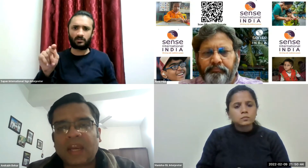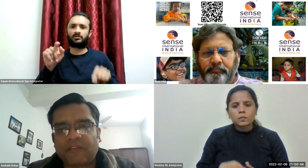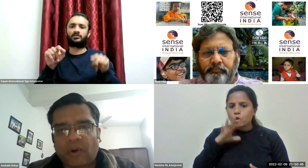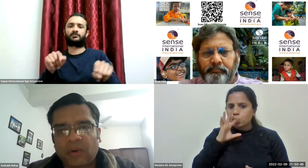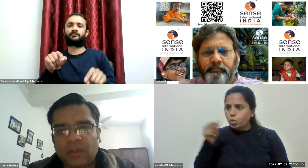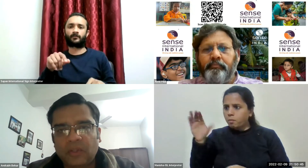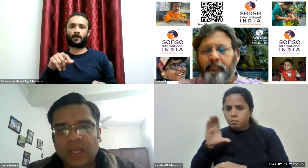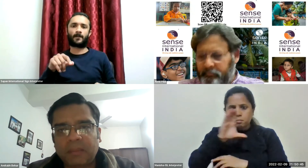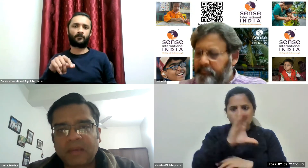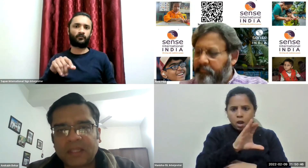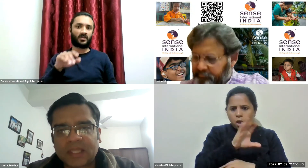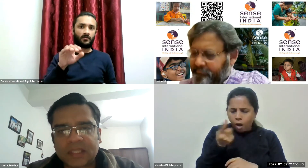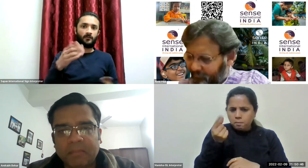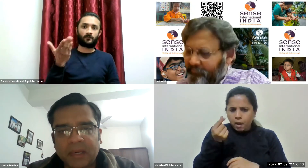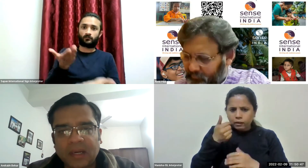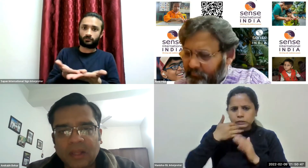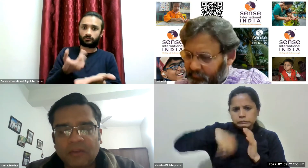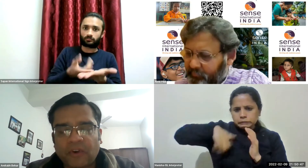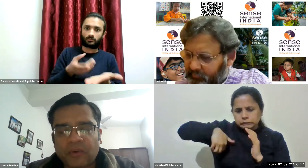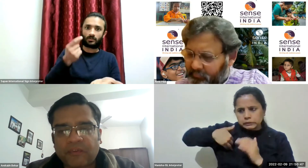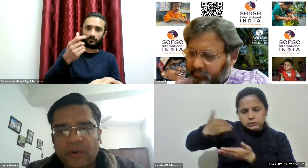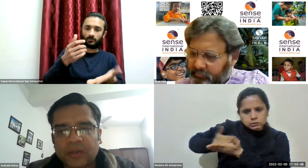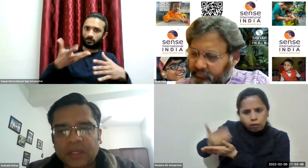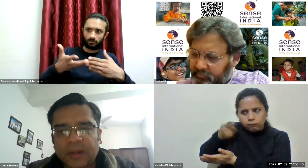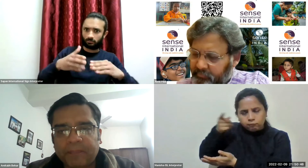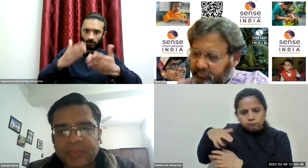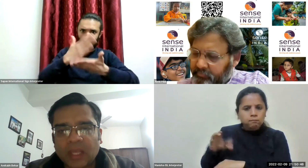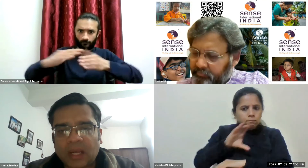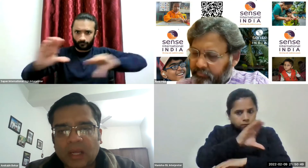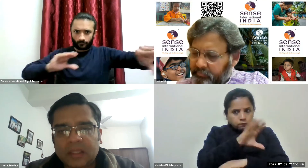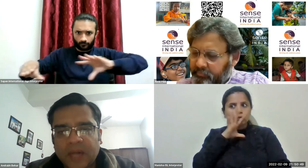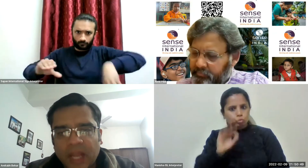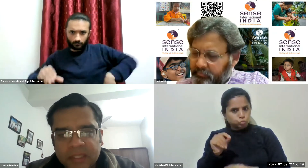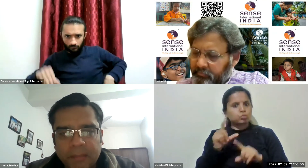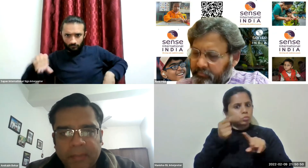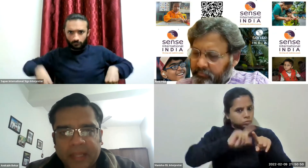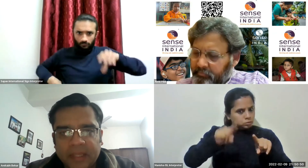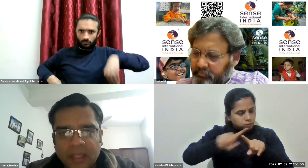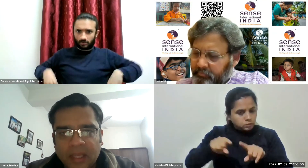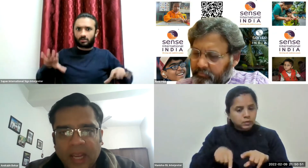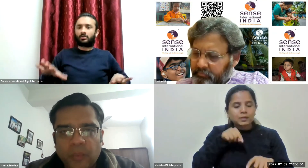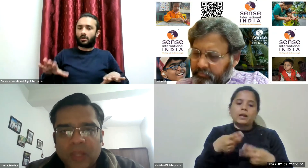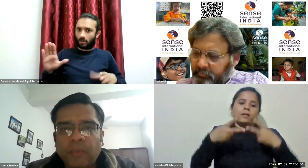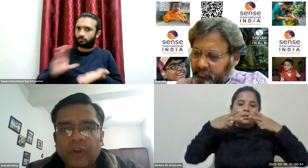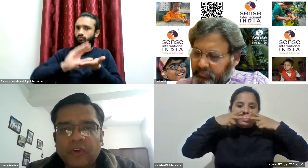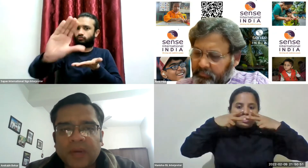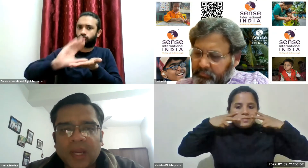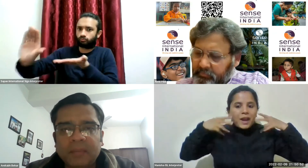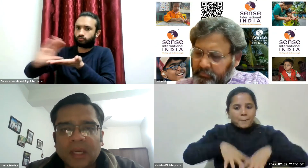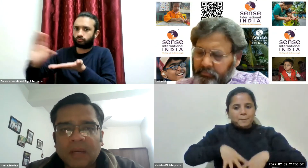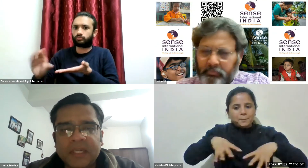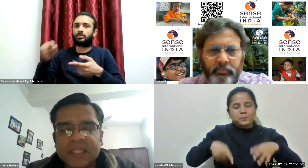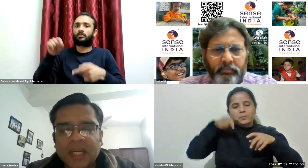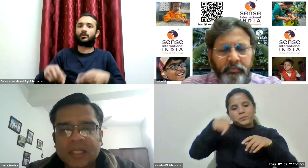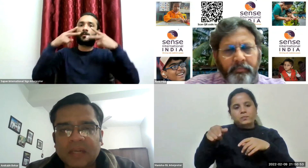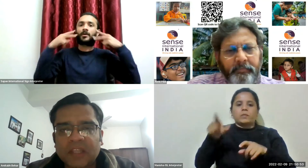is intended for. You know, I keep giving this example for the tribal sub plan. At one point of